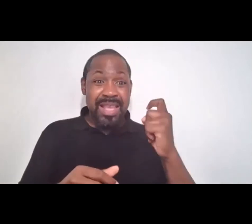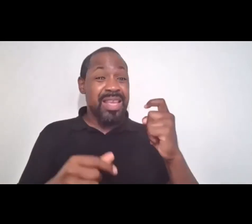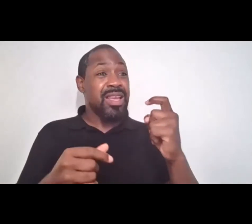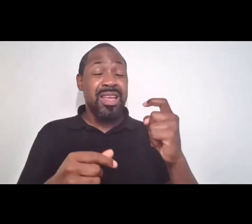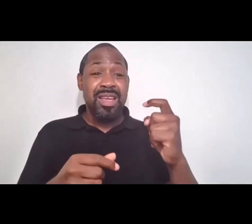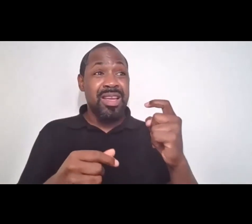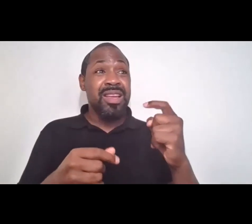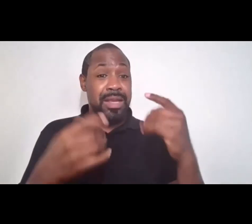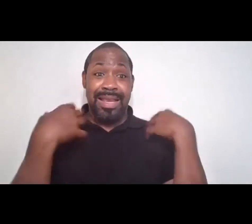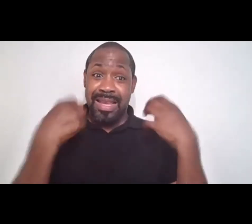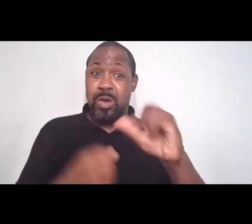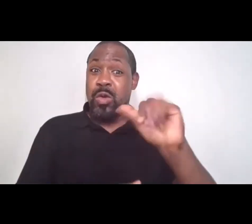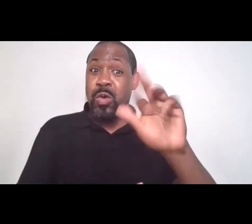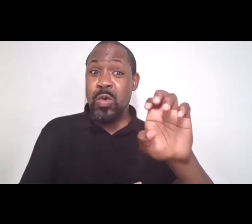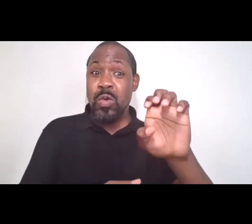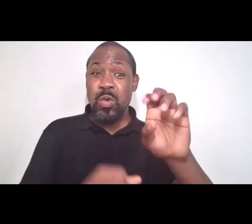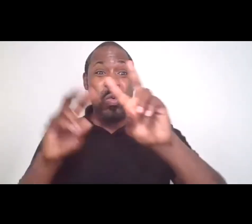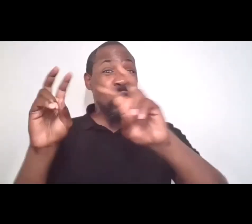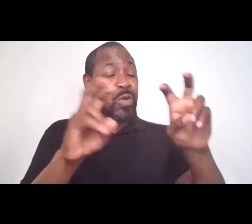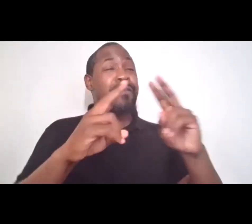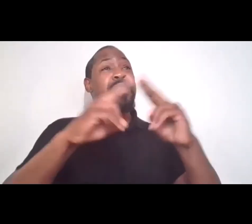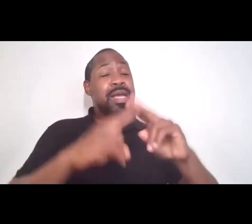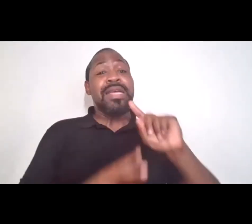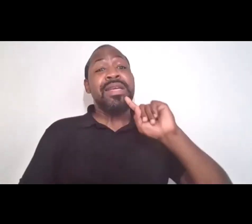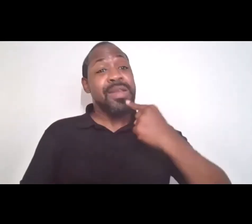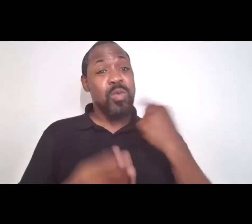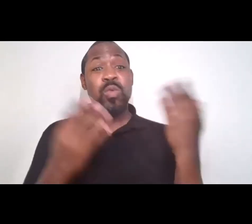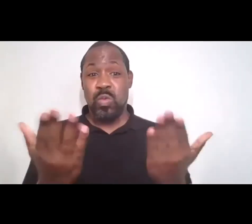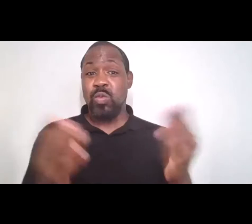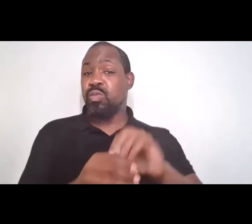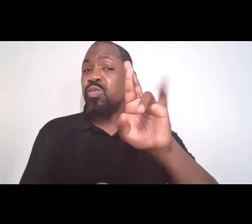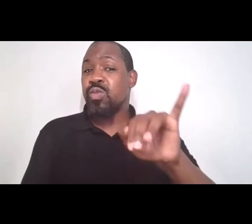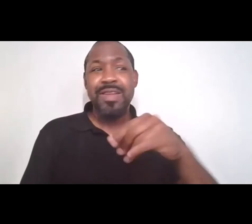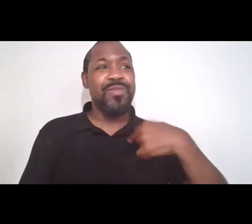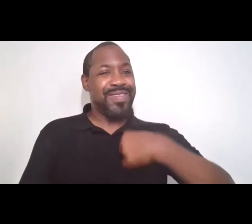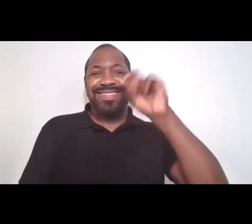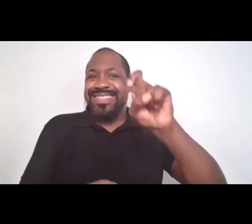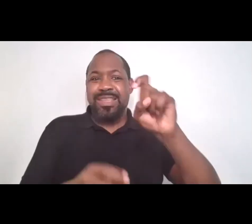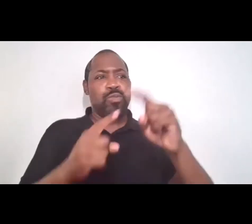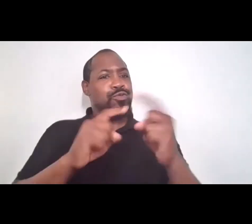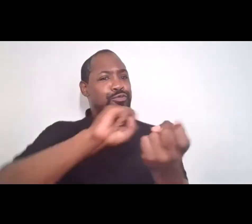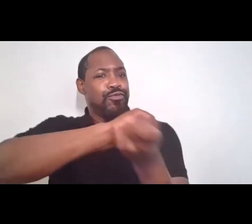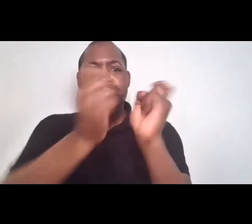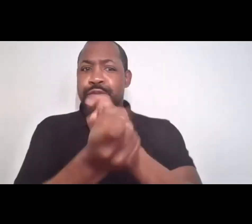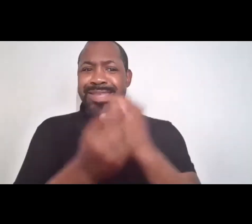companies. Because healthcare in particular is a serious issue here in Rhode Island. I can't say that